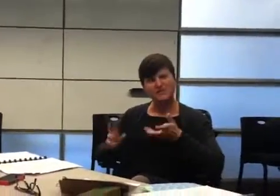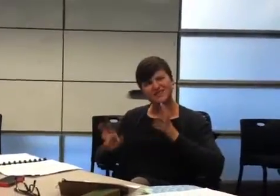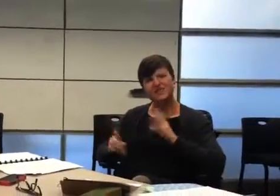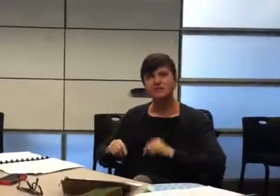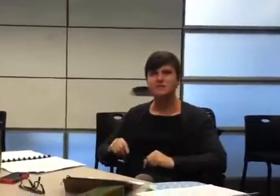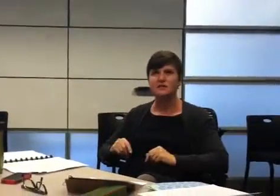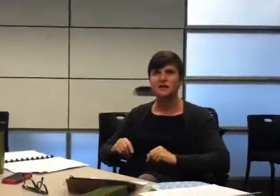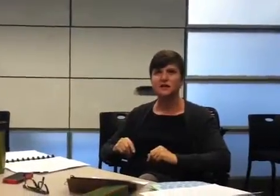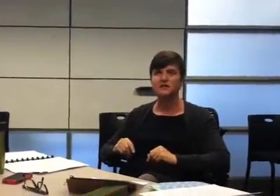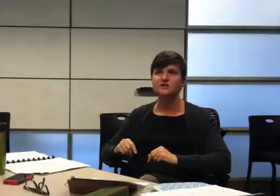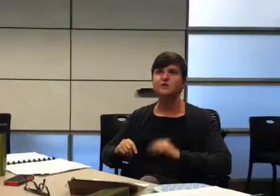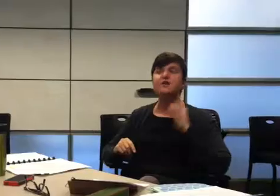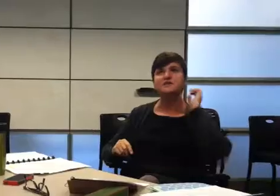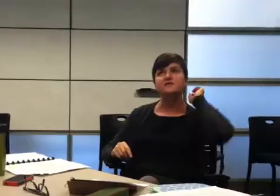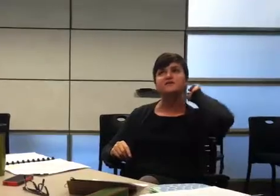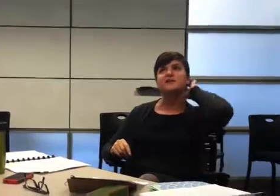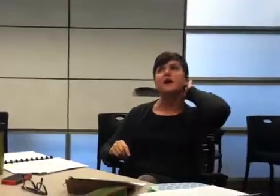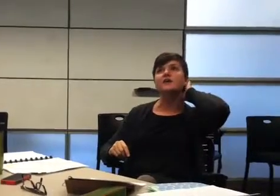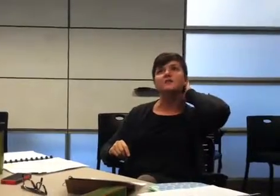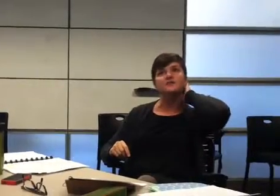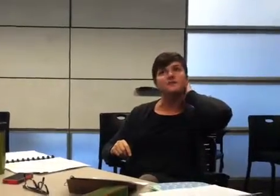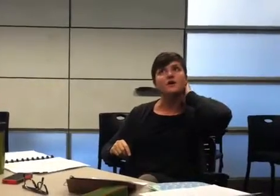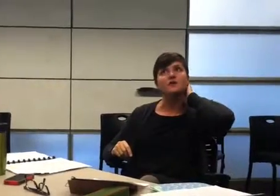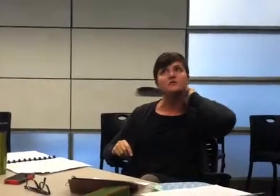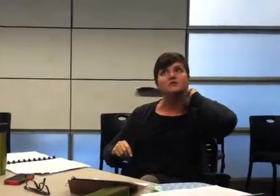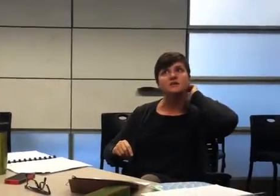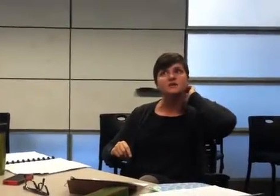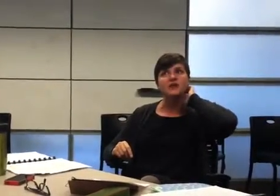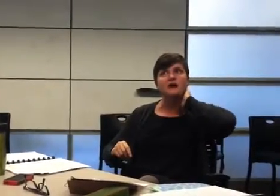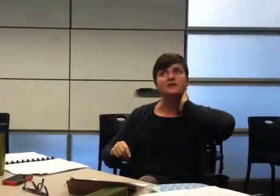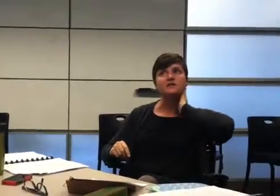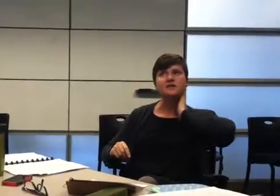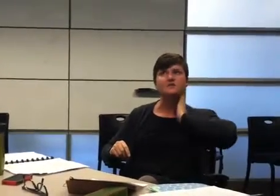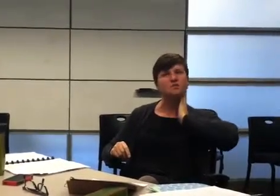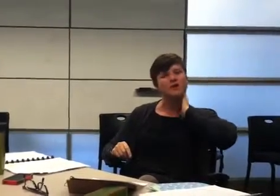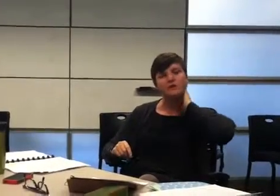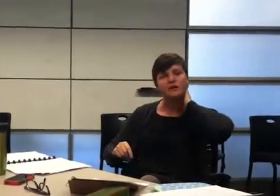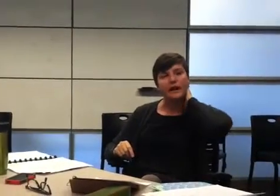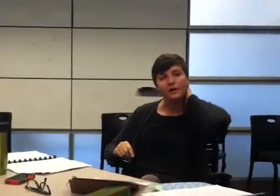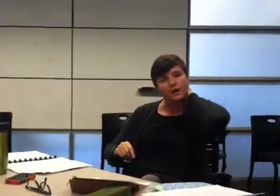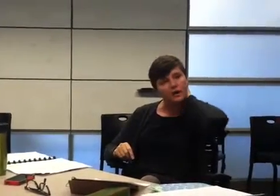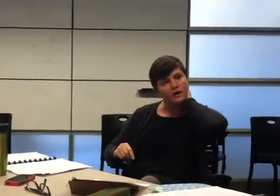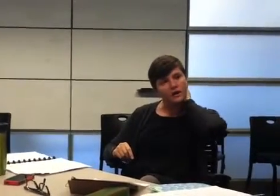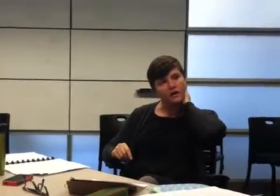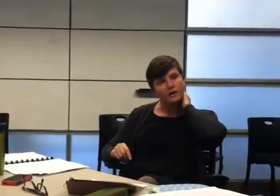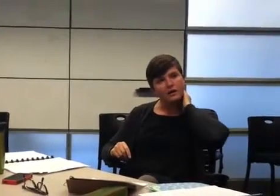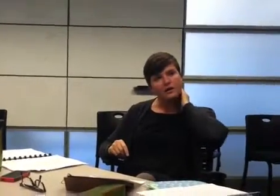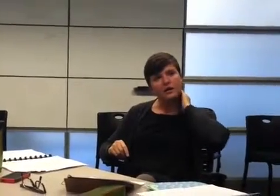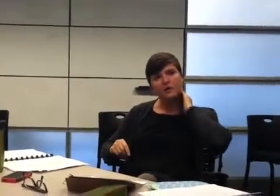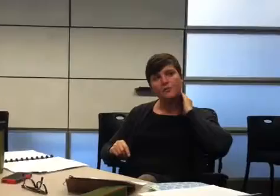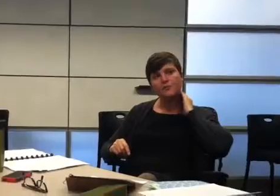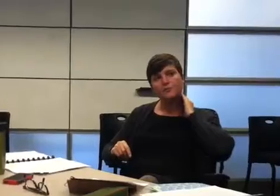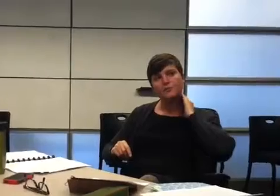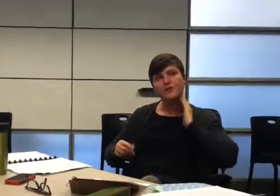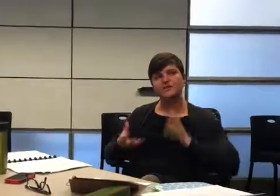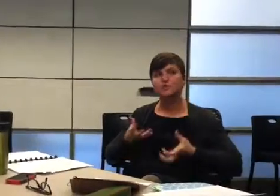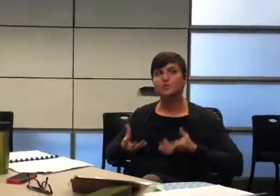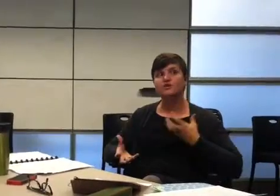it takes, to do about 75 of those in Italian, it takes me probably about an hour. But it's worth